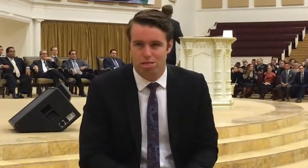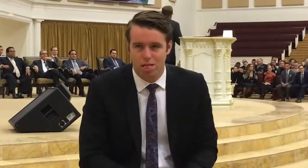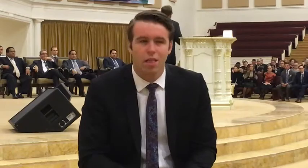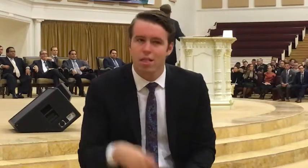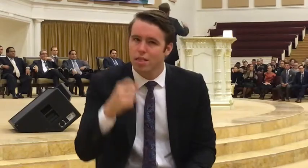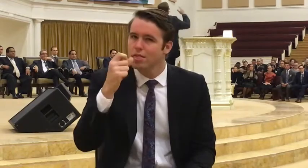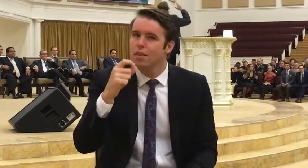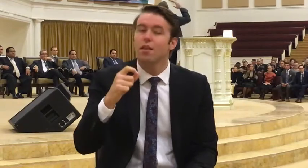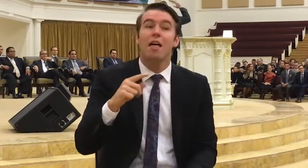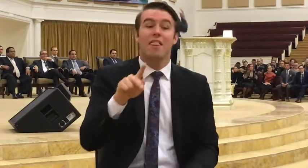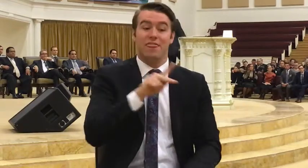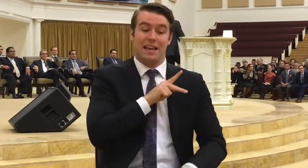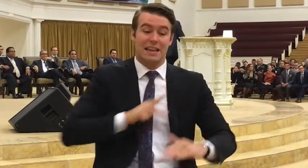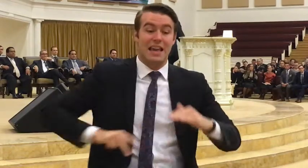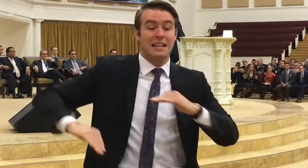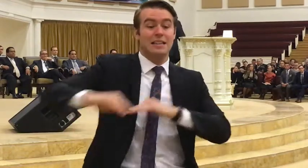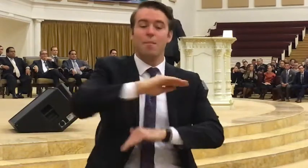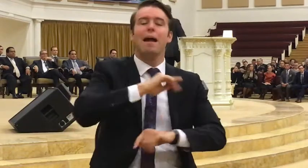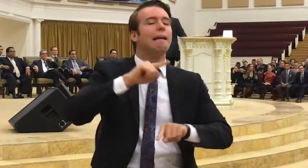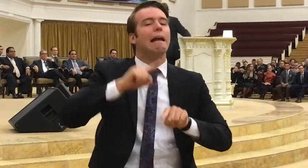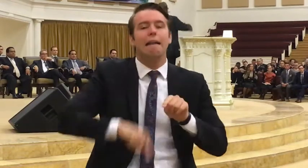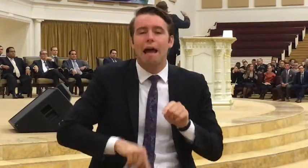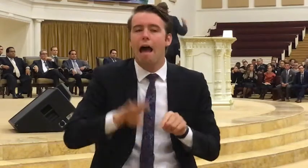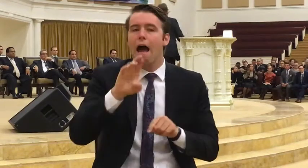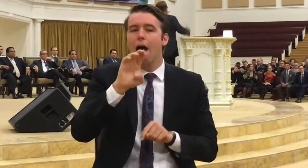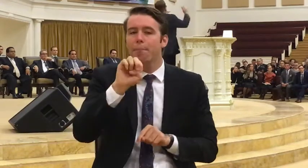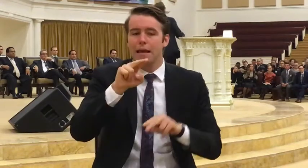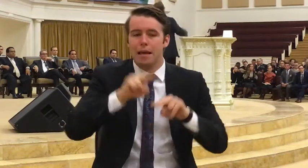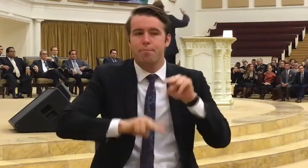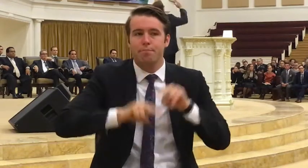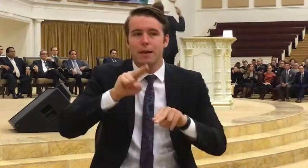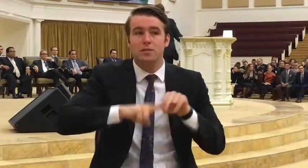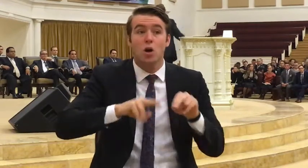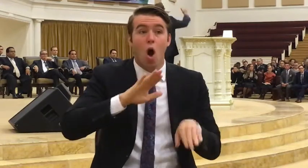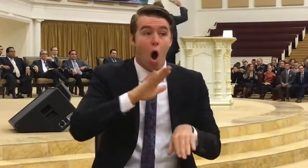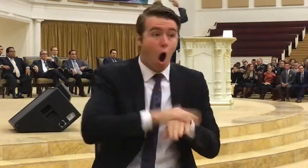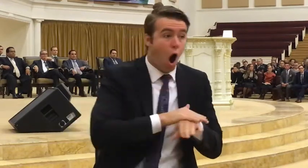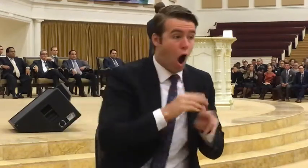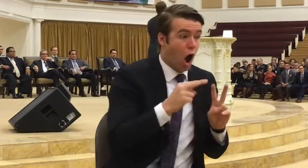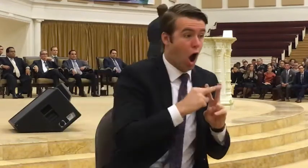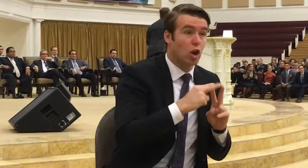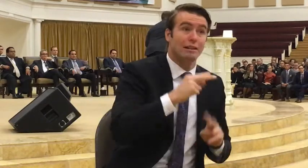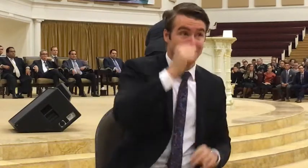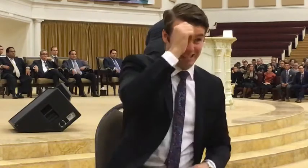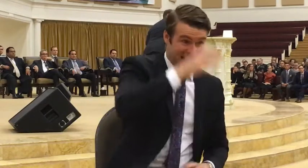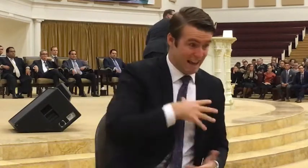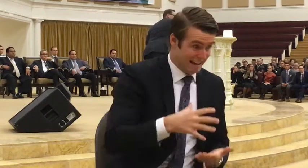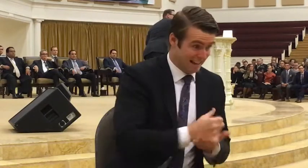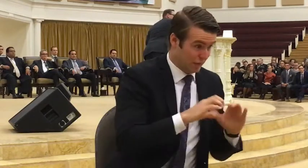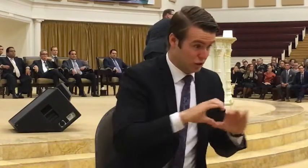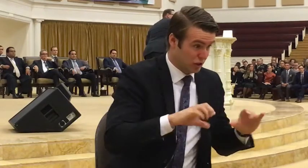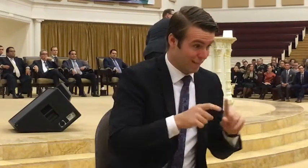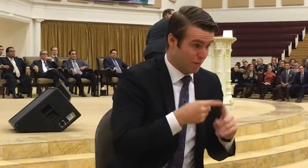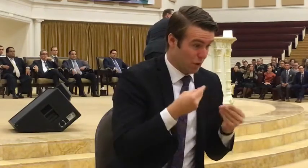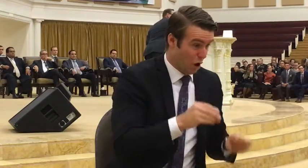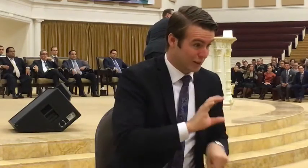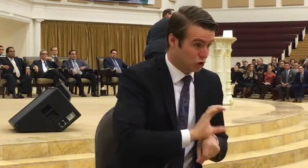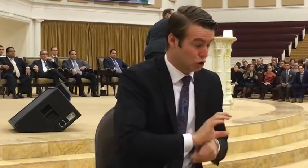The kingdom cannot be built on guys getting their check from the church office.